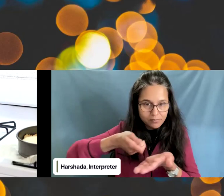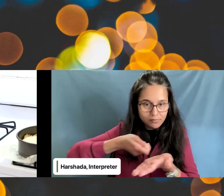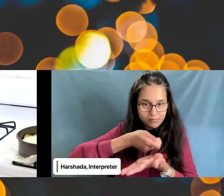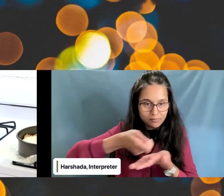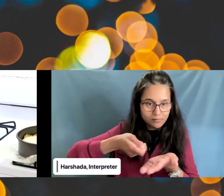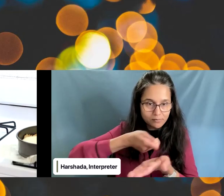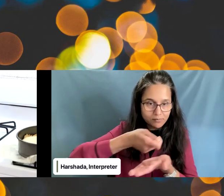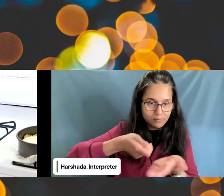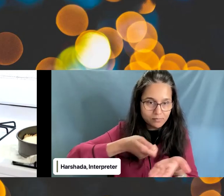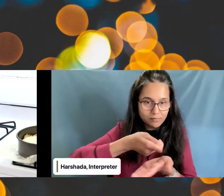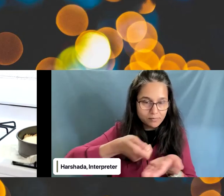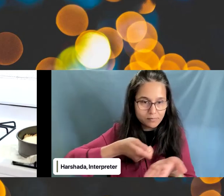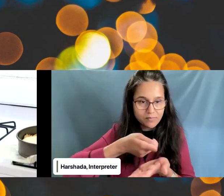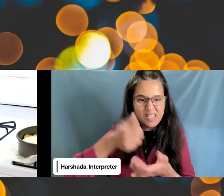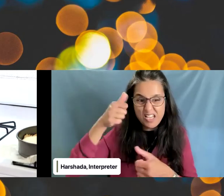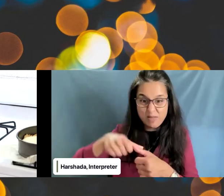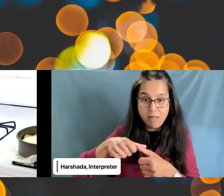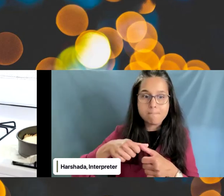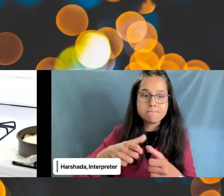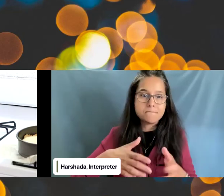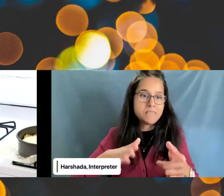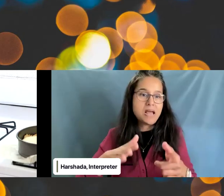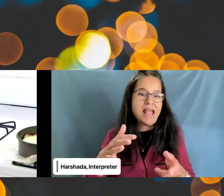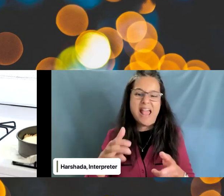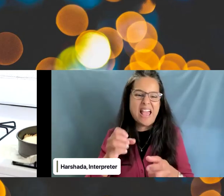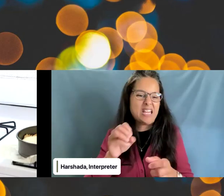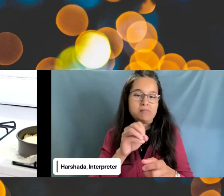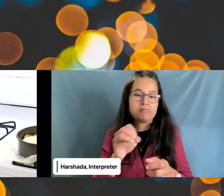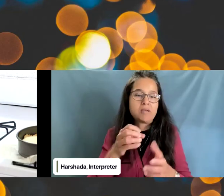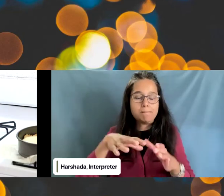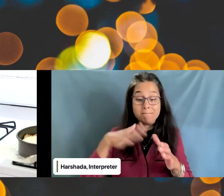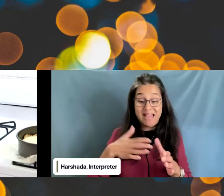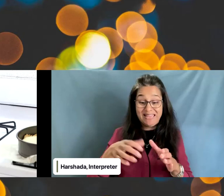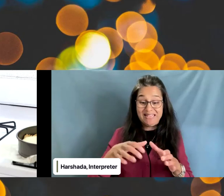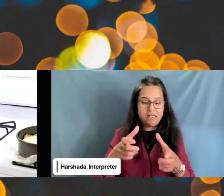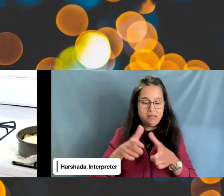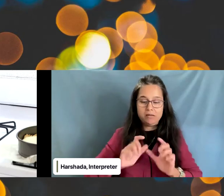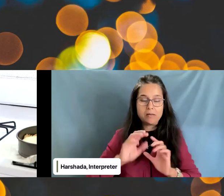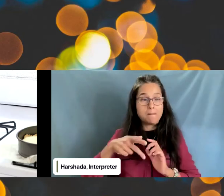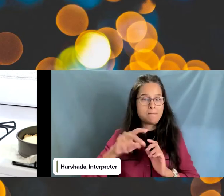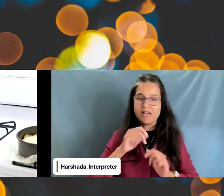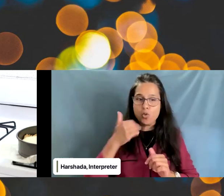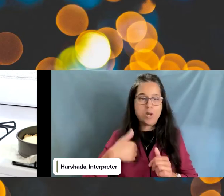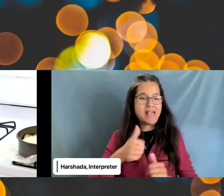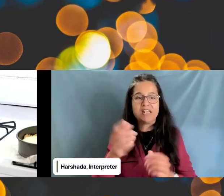removed it because this one's cool, fully cooled. And spread it out and get all the way to the edges.